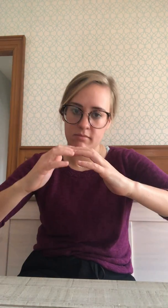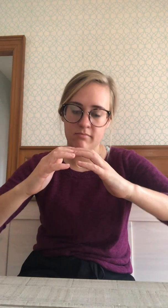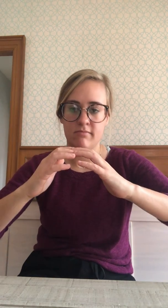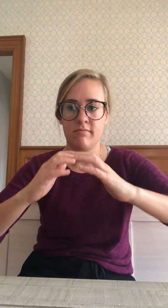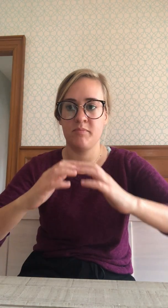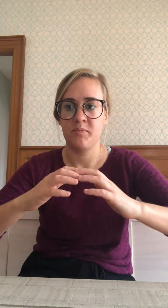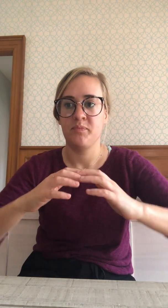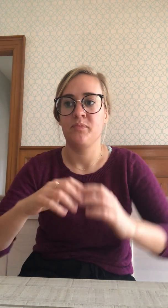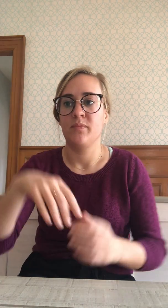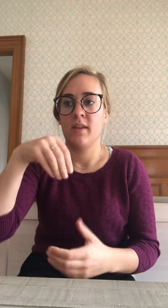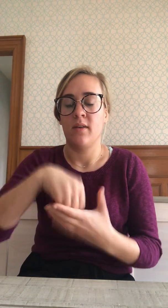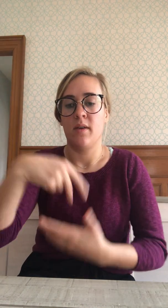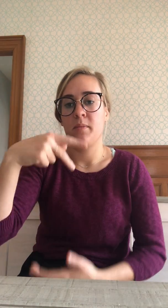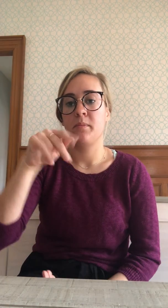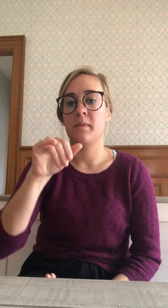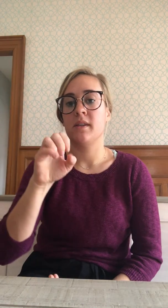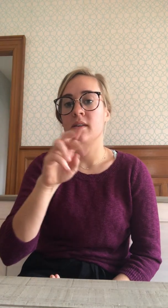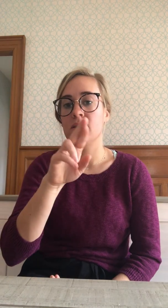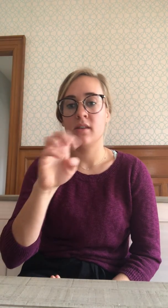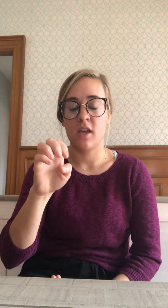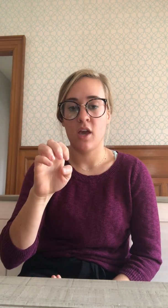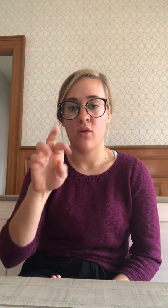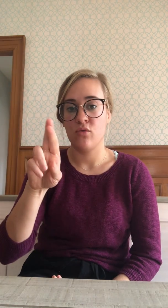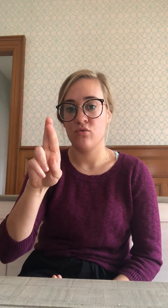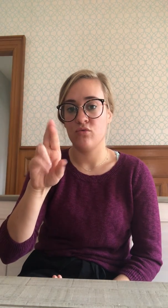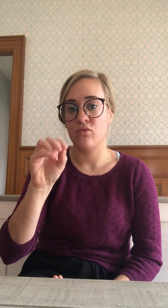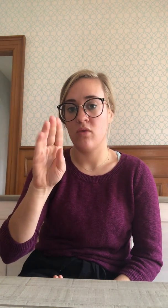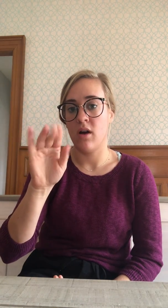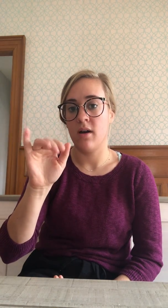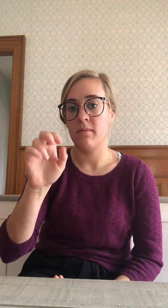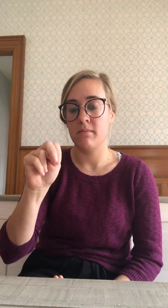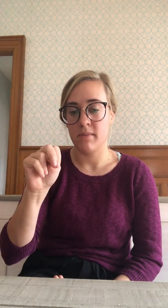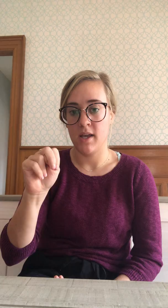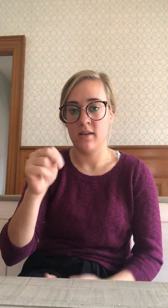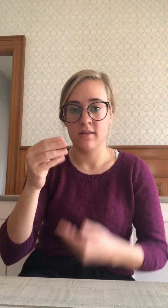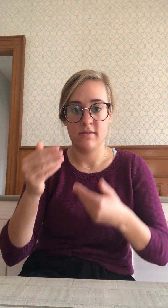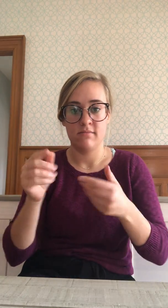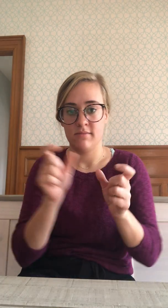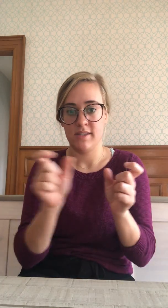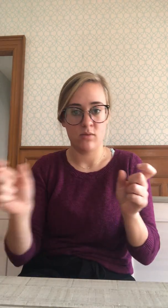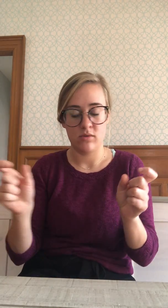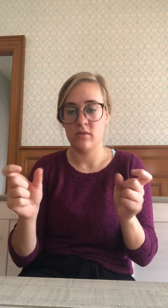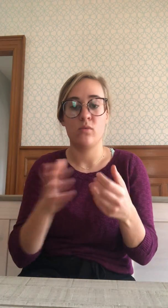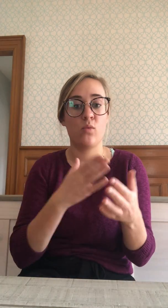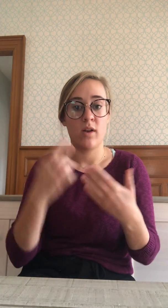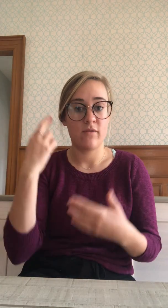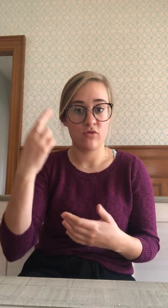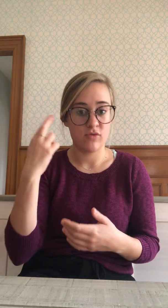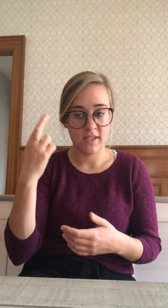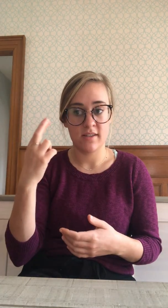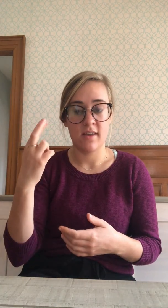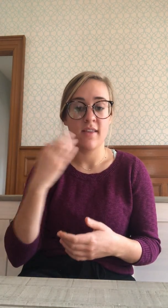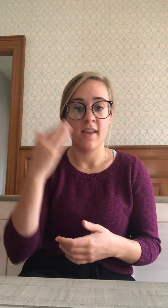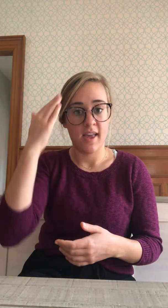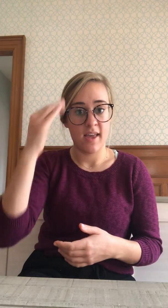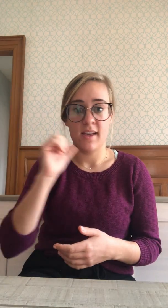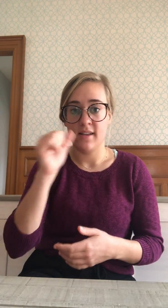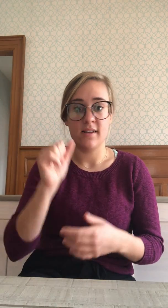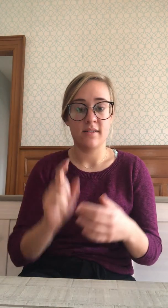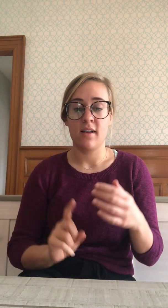in Pierre-Robin sequence, for whatever reason, the head isn't able to come up and the tongue isn't able to drop down out of the